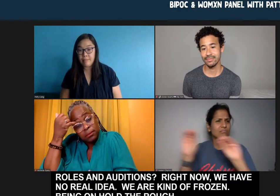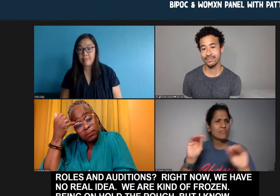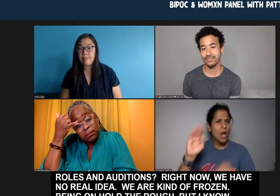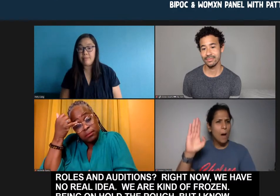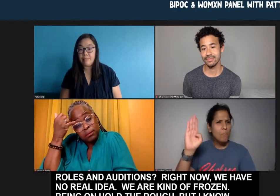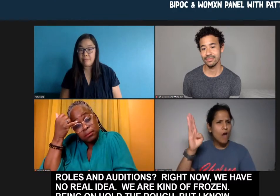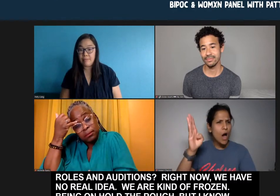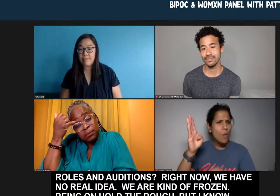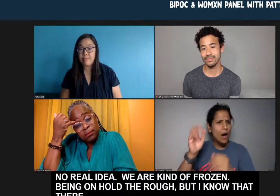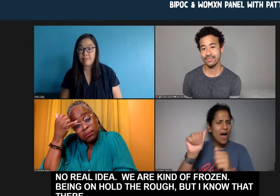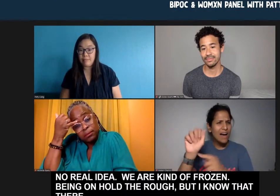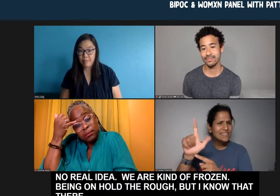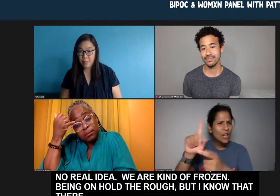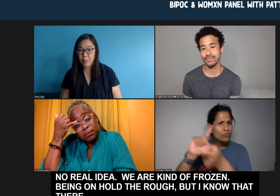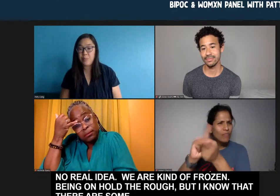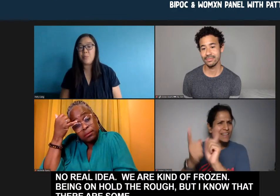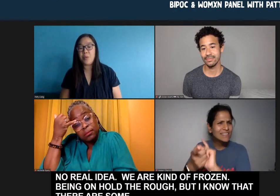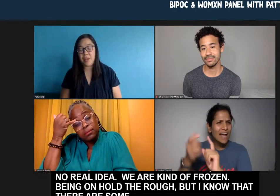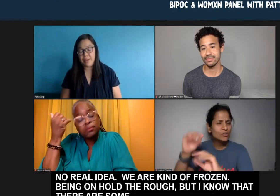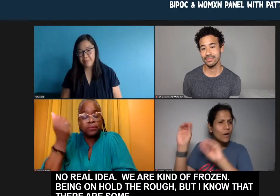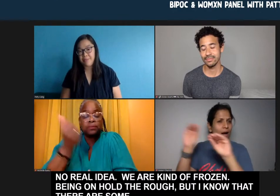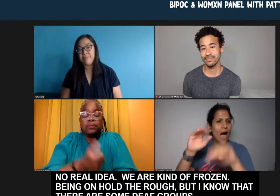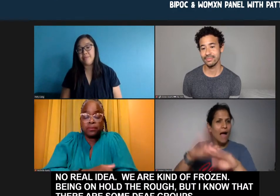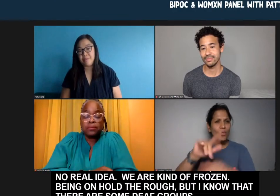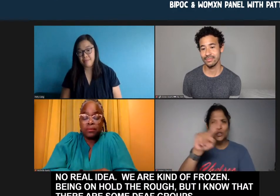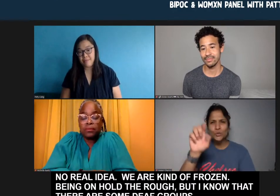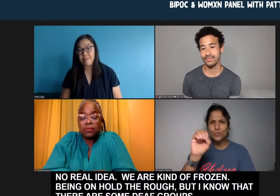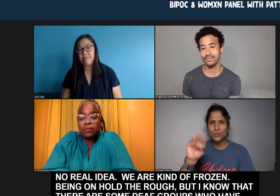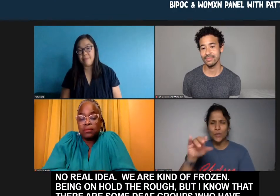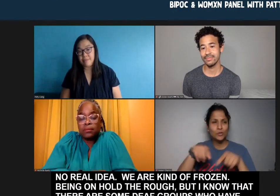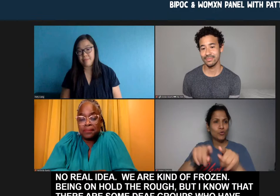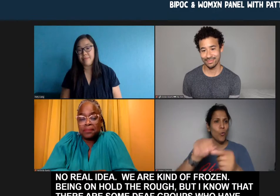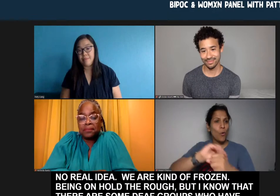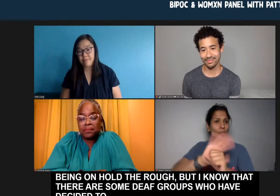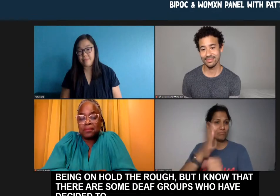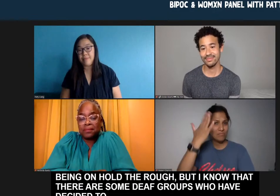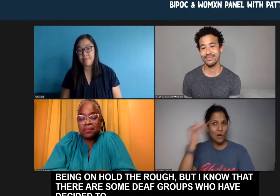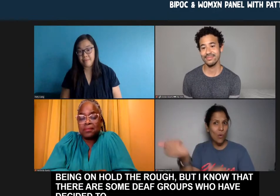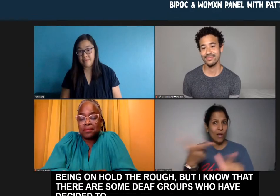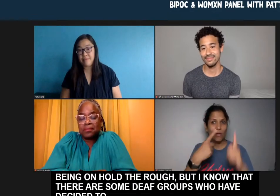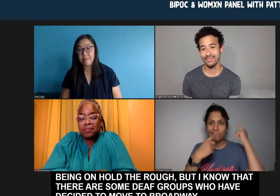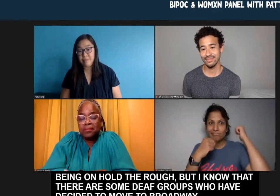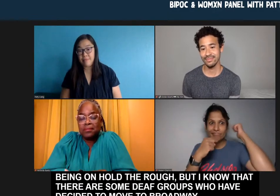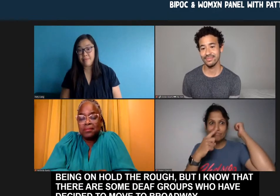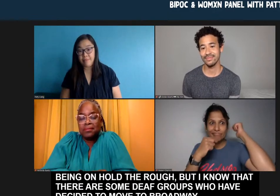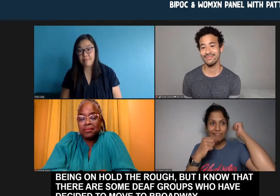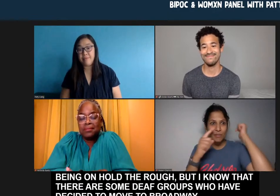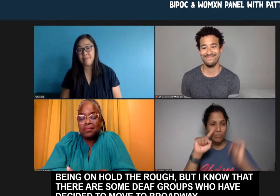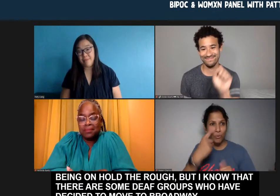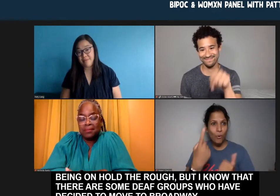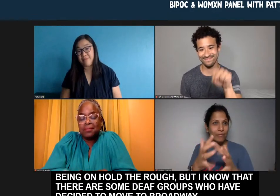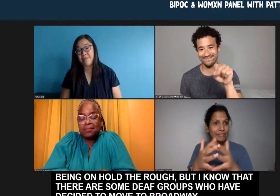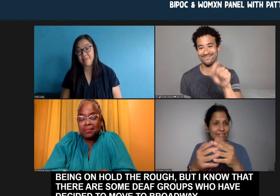deaf groups who have decided to move to Broadway ASL translation things via Zoom during COVID-19. And